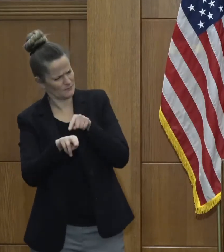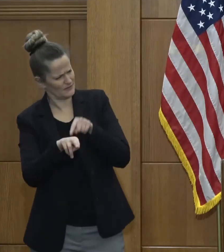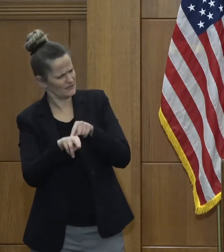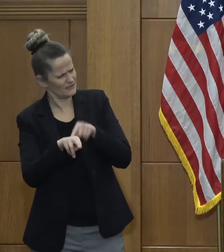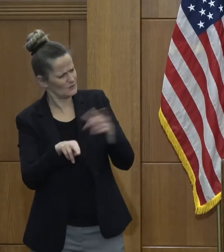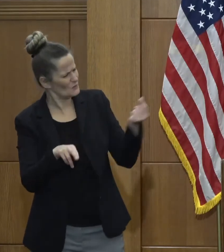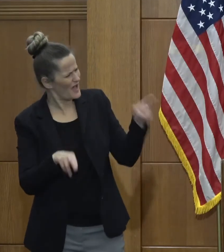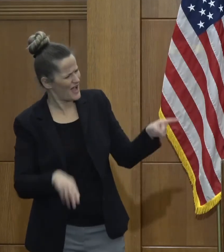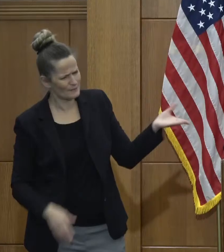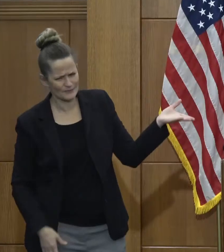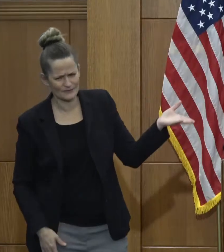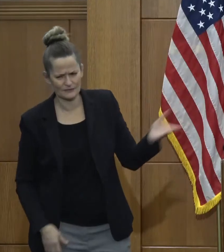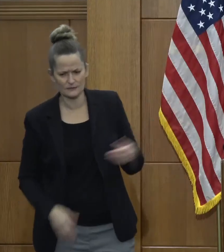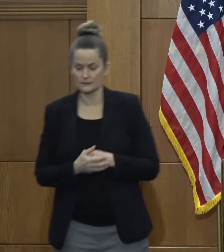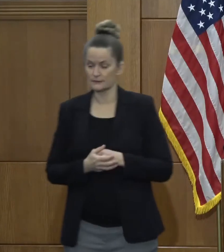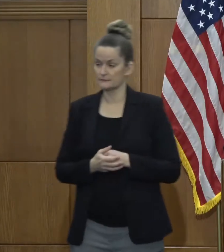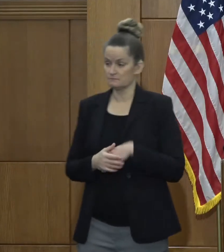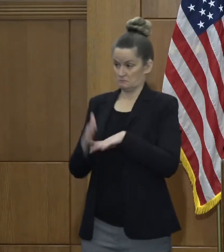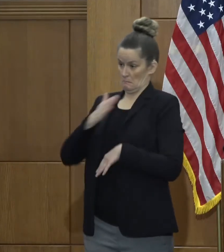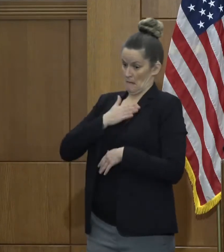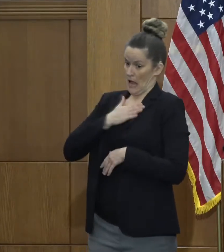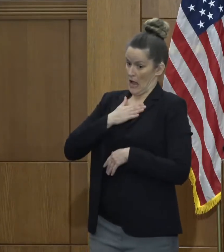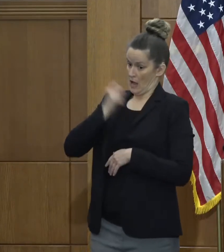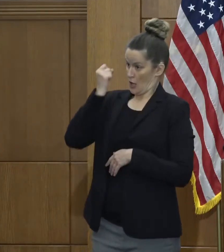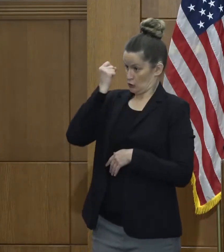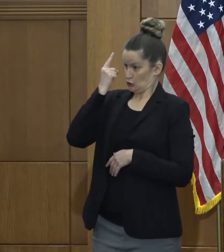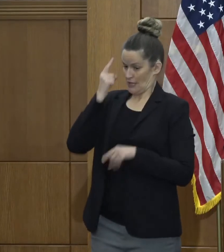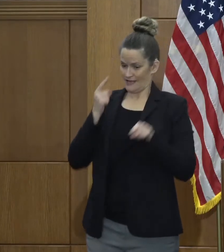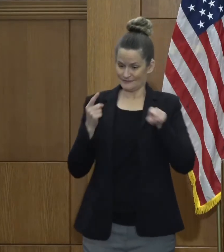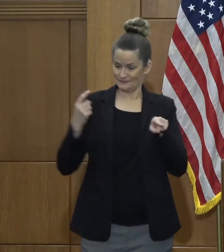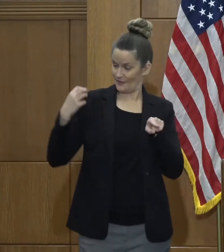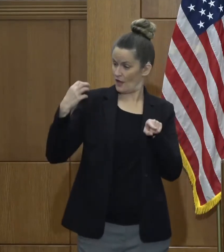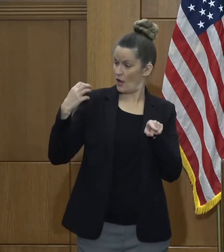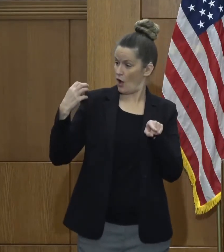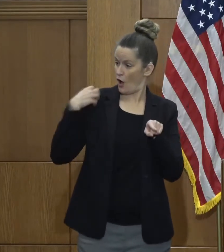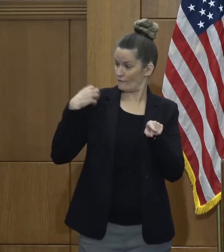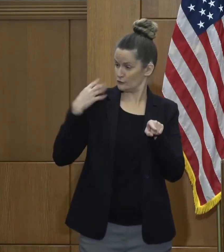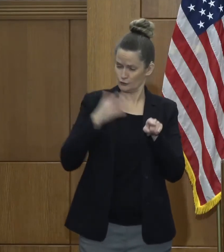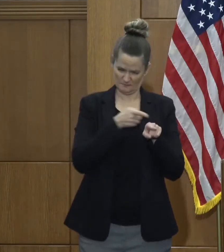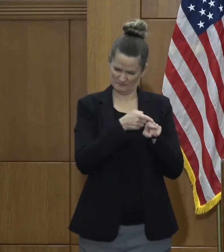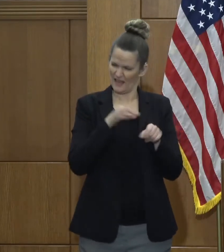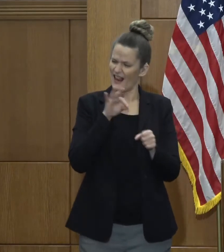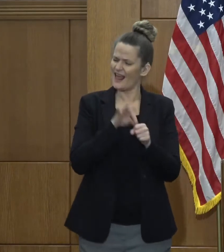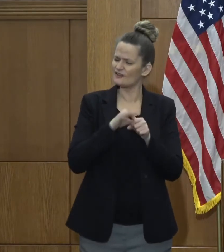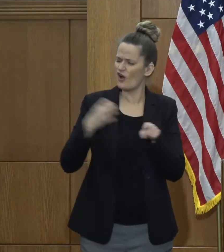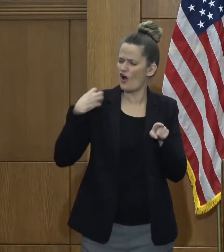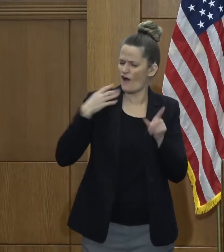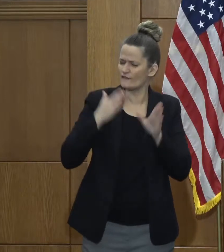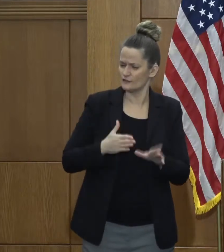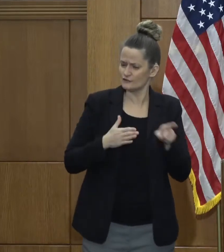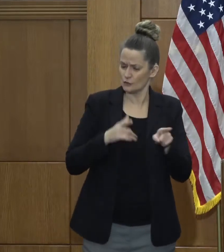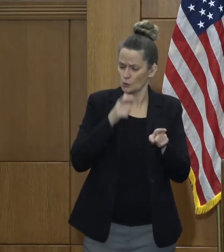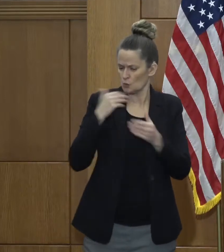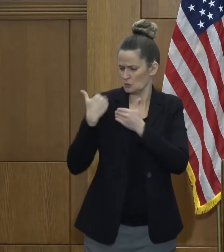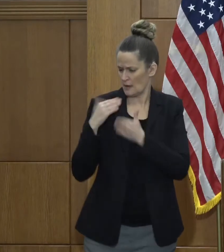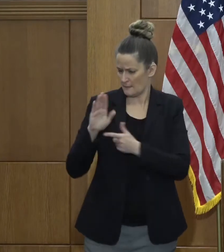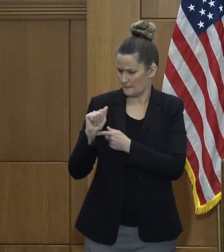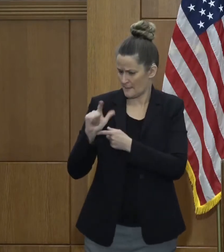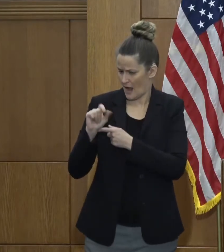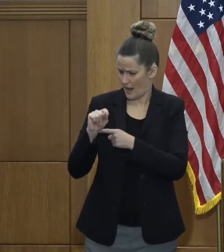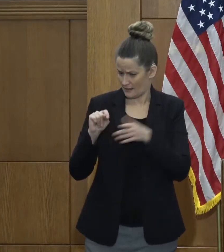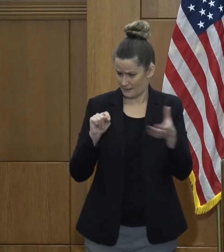My understanding is that the officers of election gave out the incorrect ballot to the voter that had only the presidential race on the